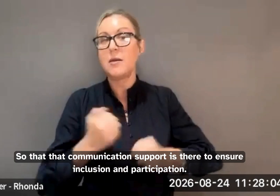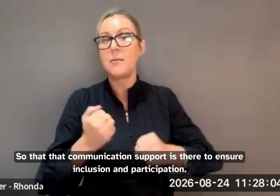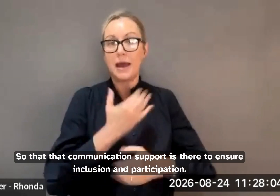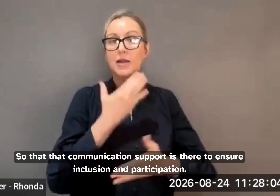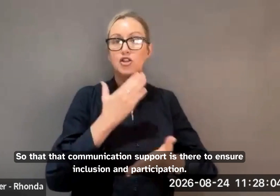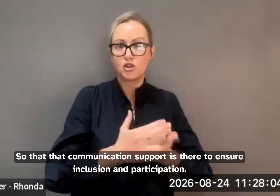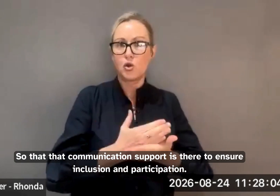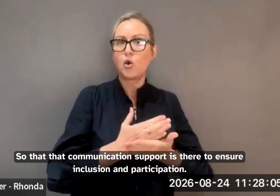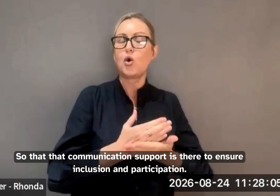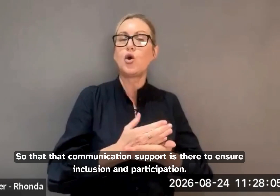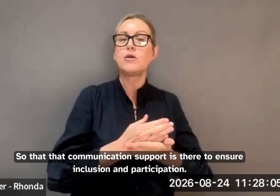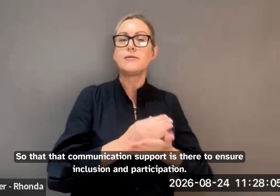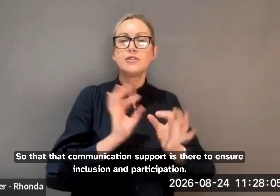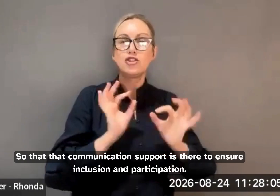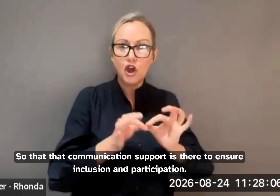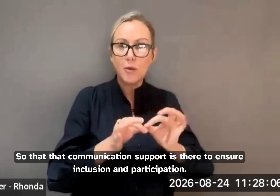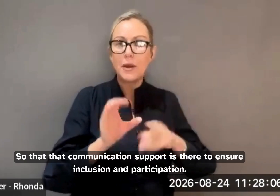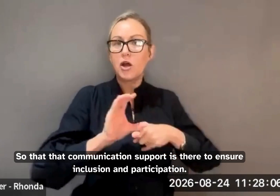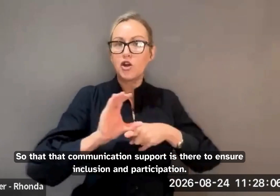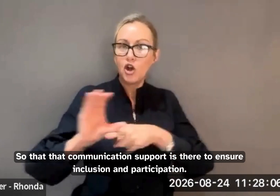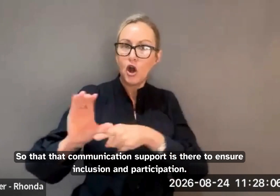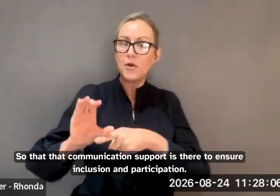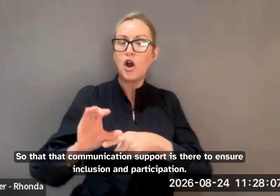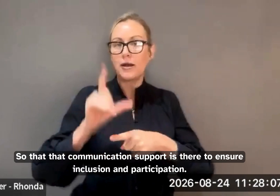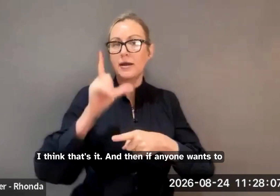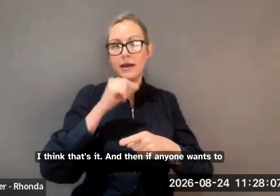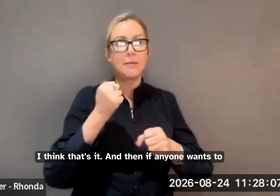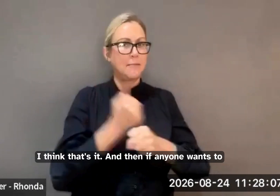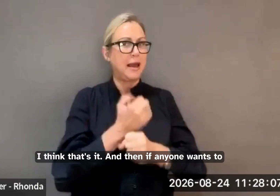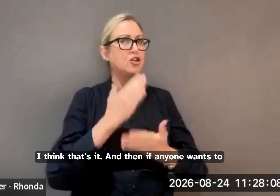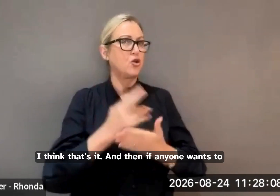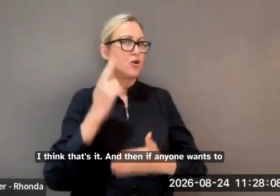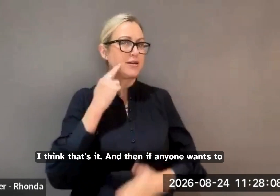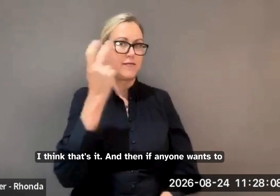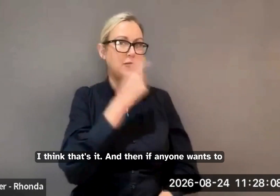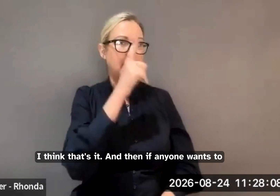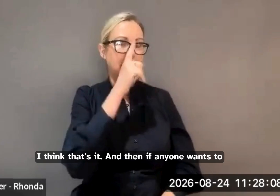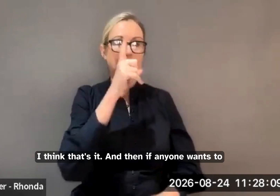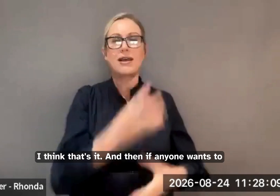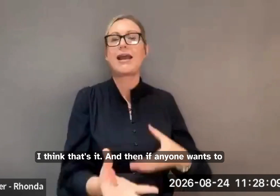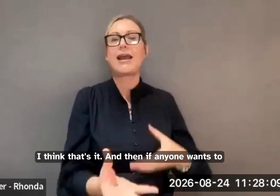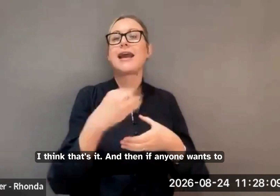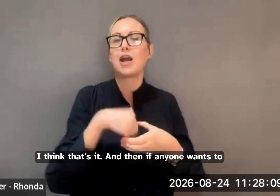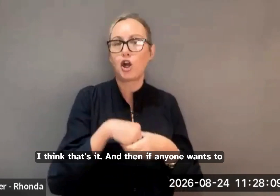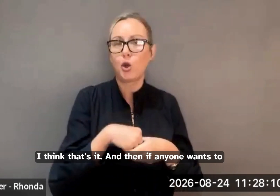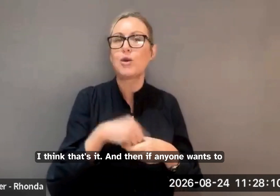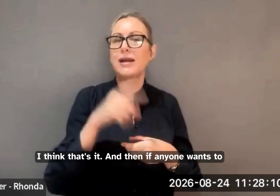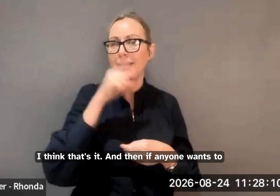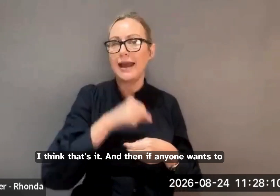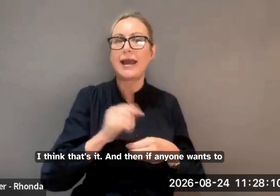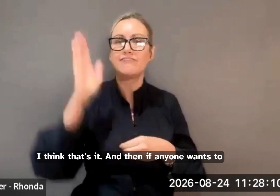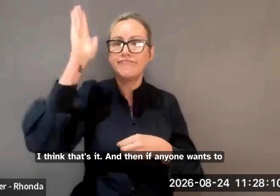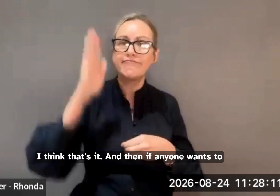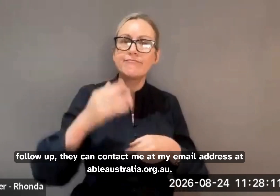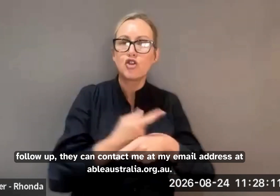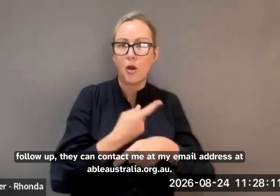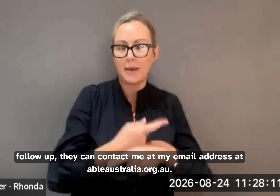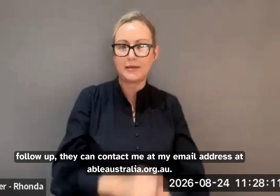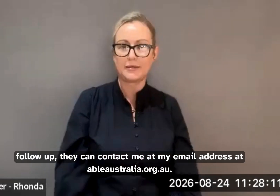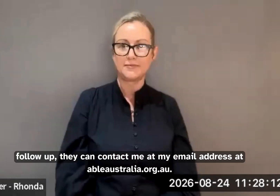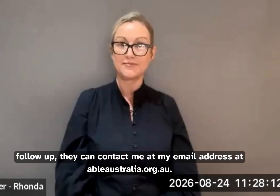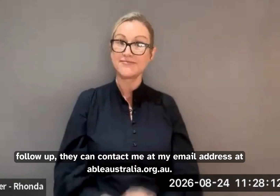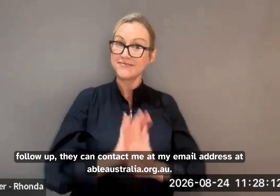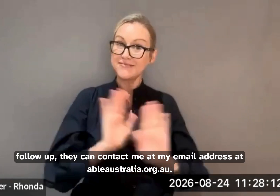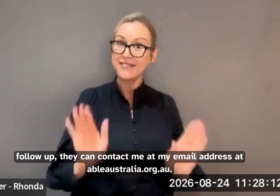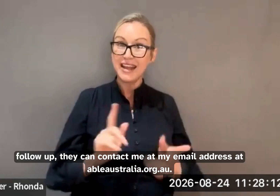support is there to ensure inclusion and participation. I think that's it. And then if anyone wants to follow